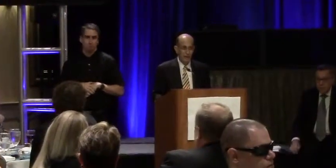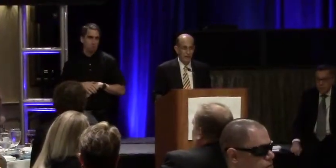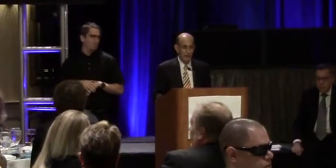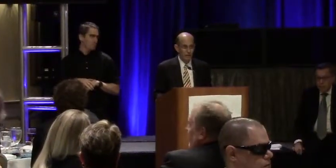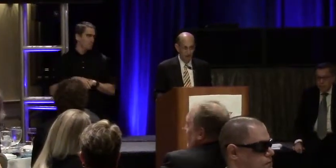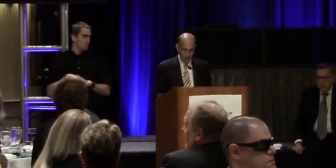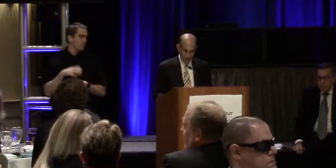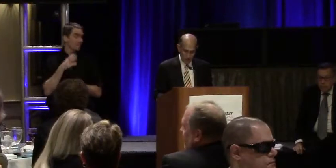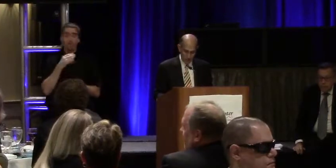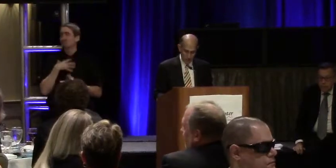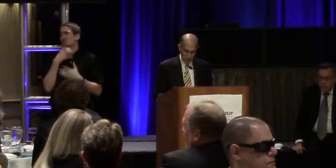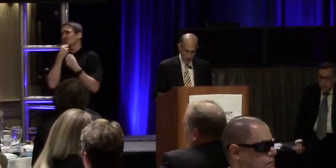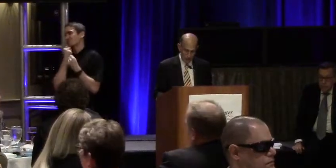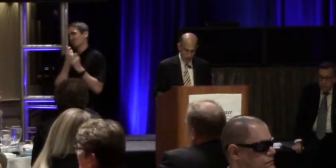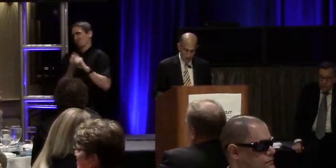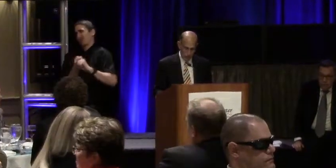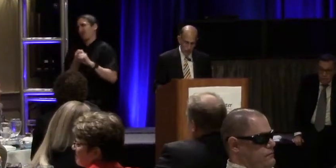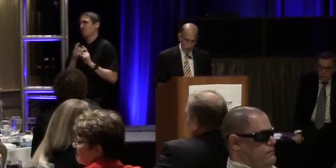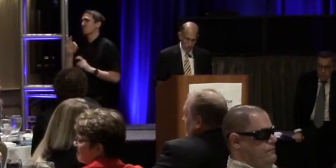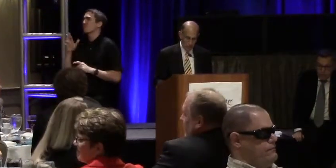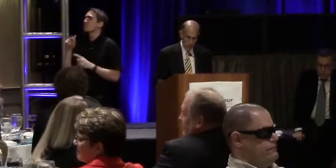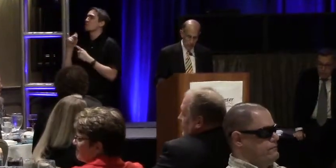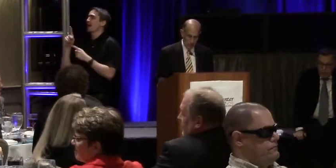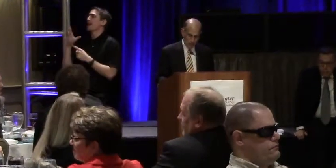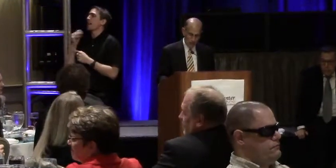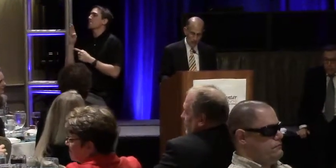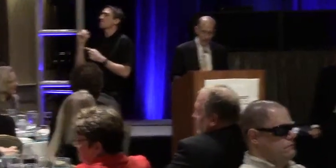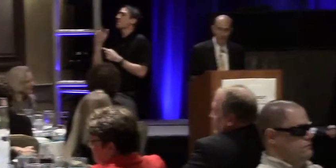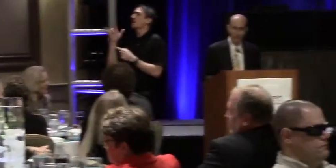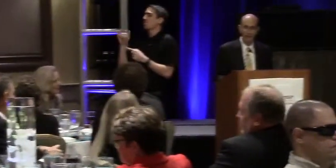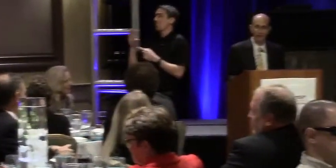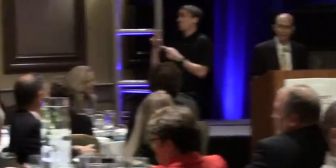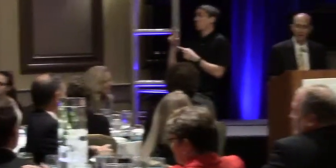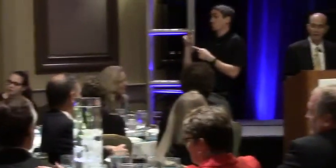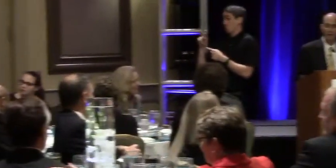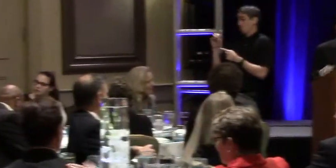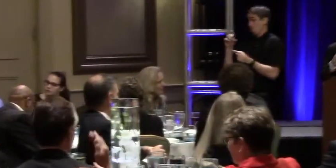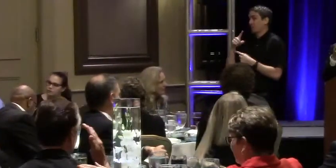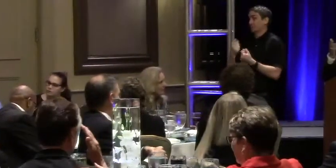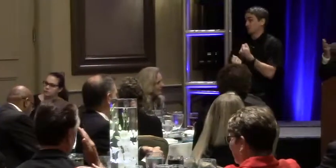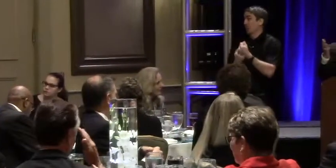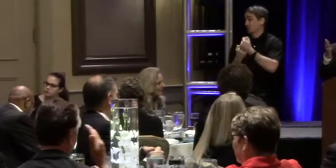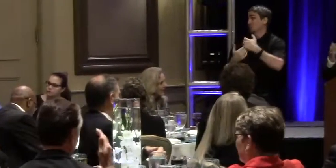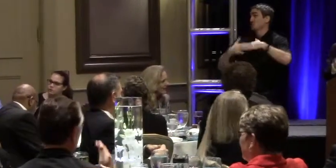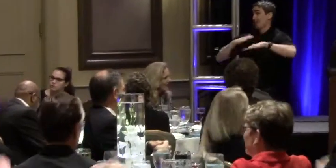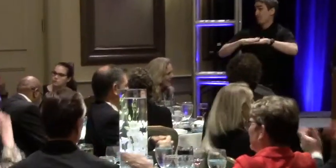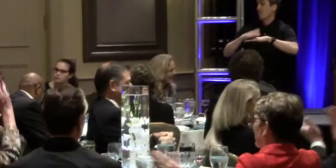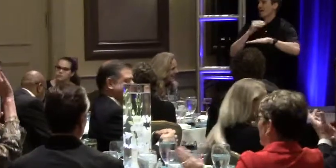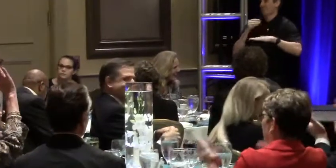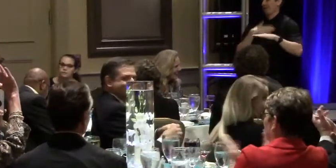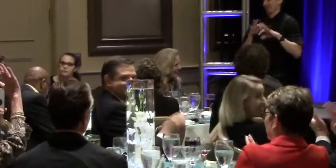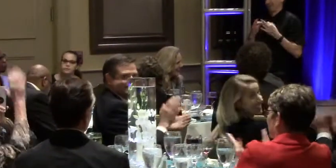And my dear friends, Frank and Mary Bruno, who sponsored the table and allowed my family to camp out.